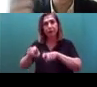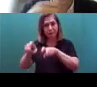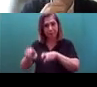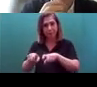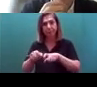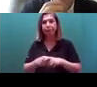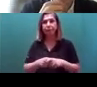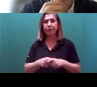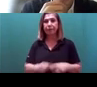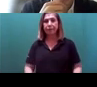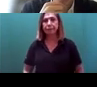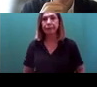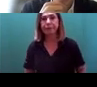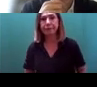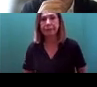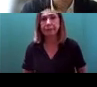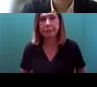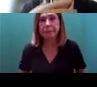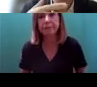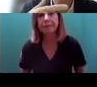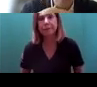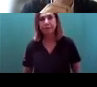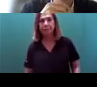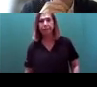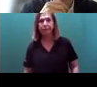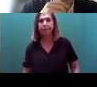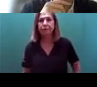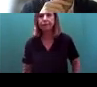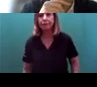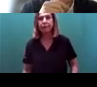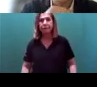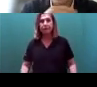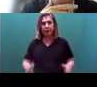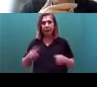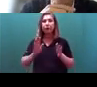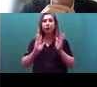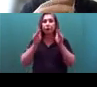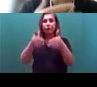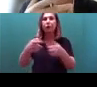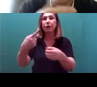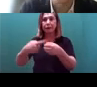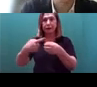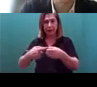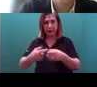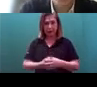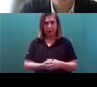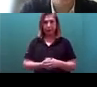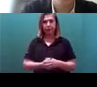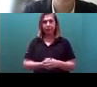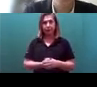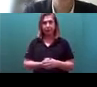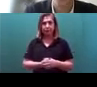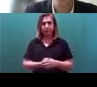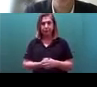say, the cities. The problem for them was that was the issue